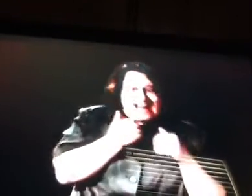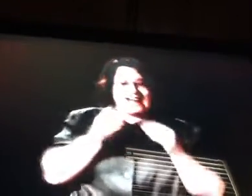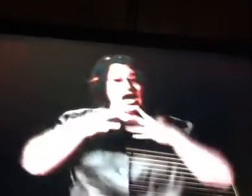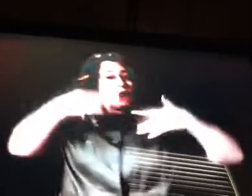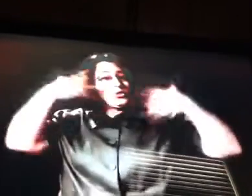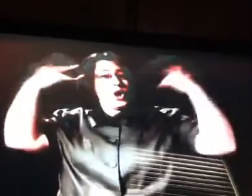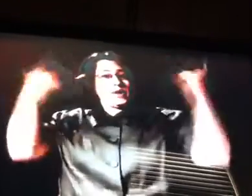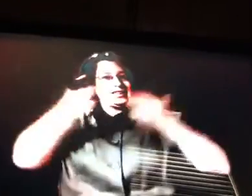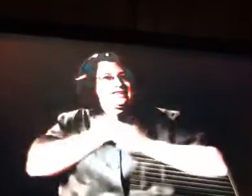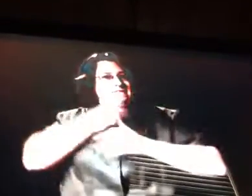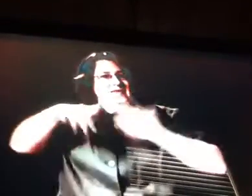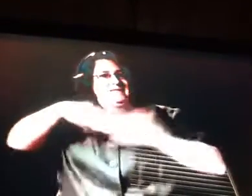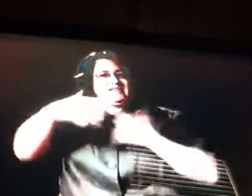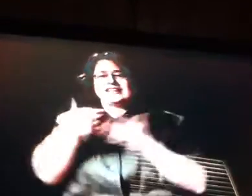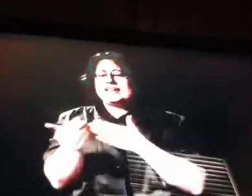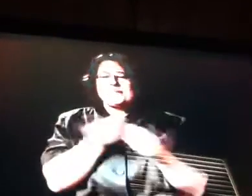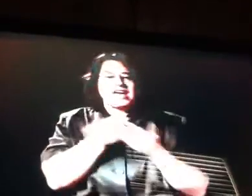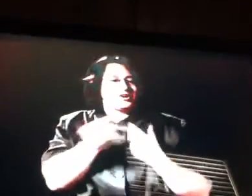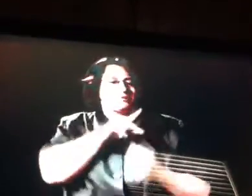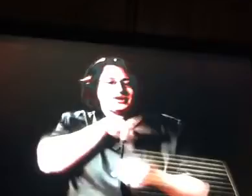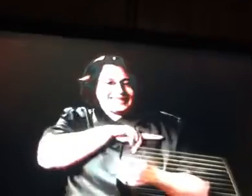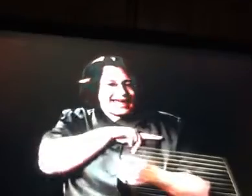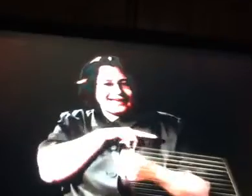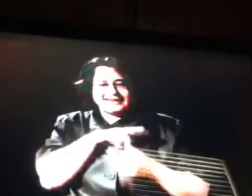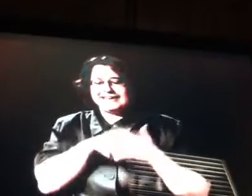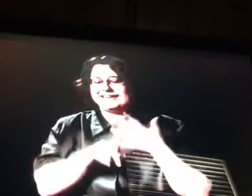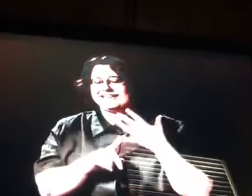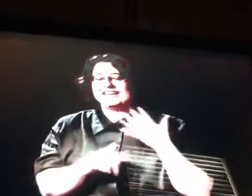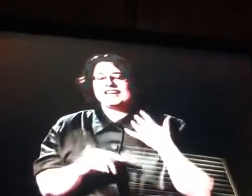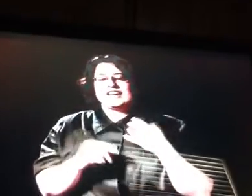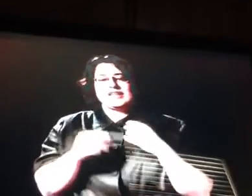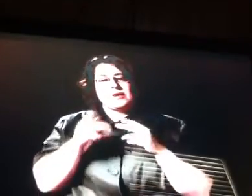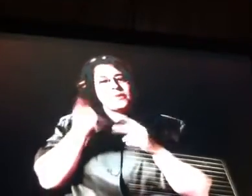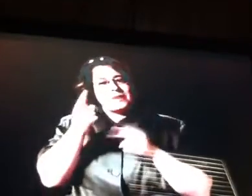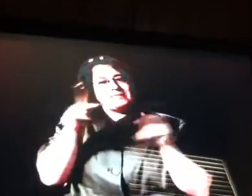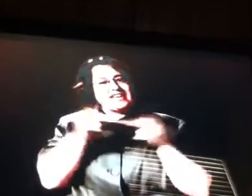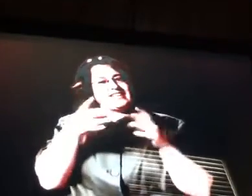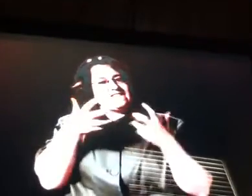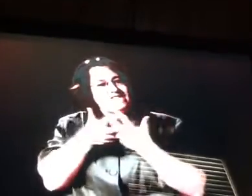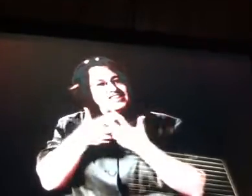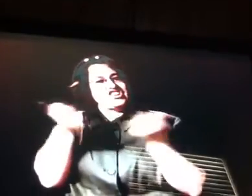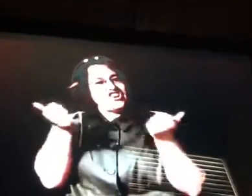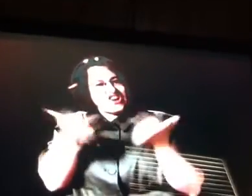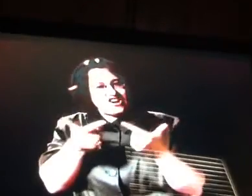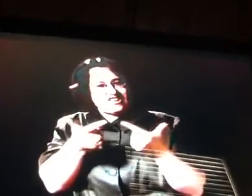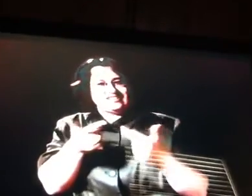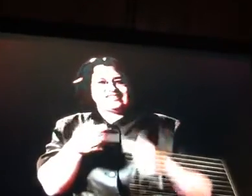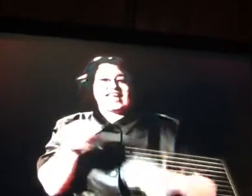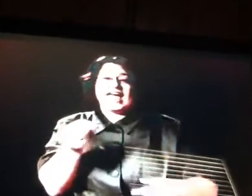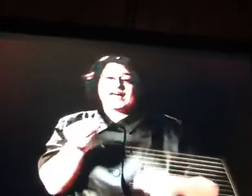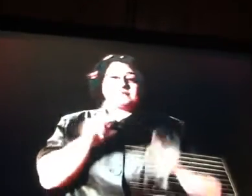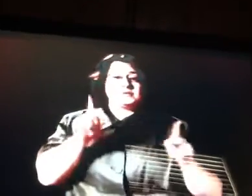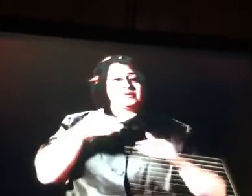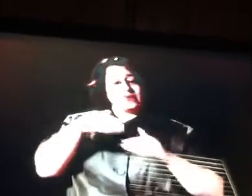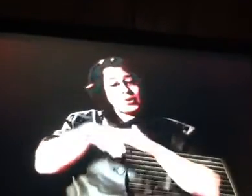if you're quiet or shy, or if you're outgoing, it doesn't matter about your personality. The one place that you could say